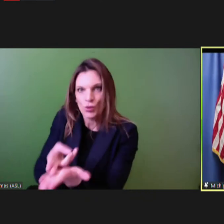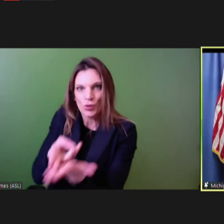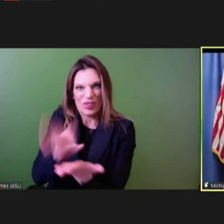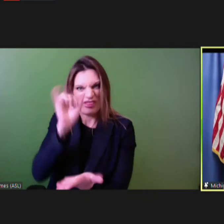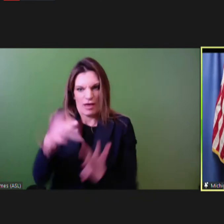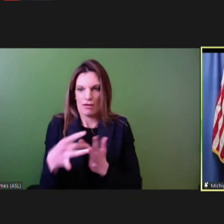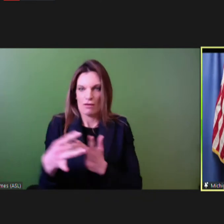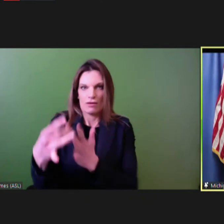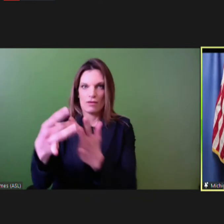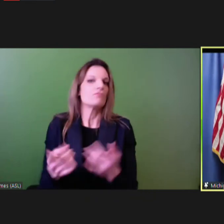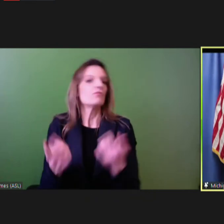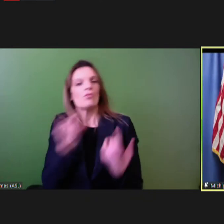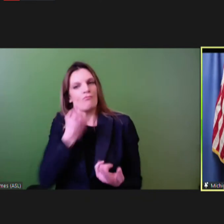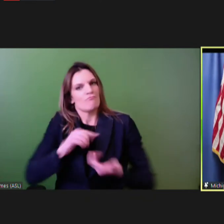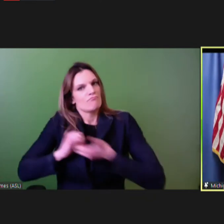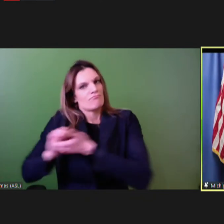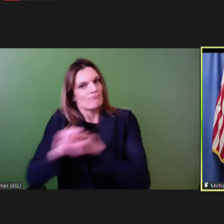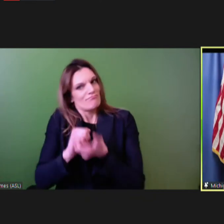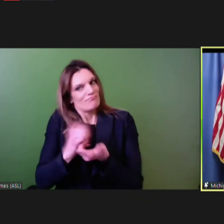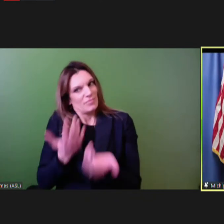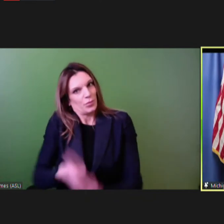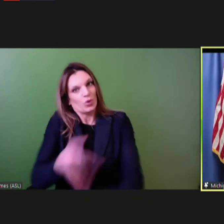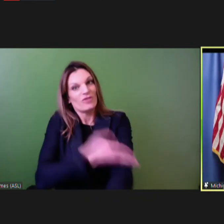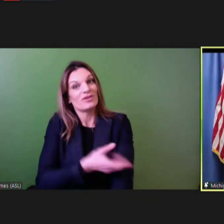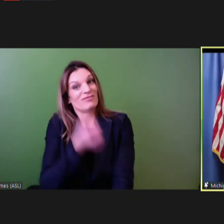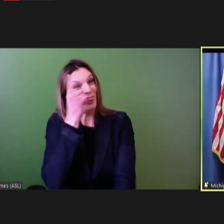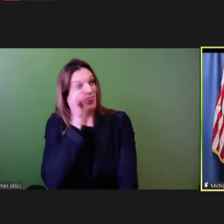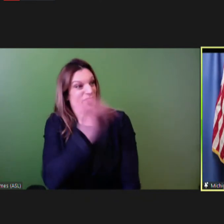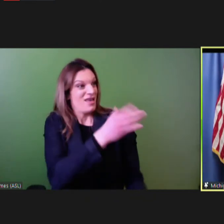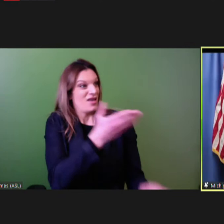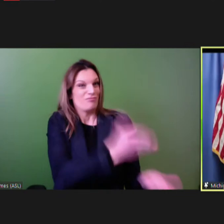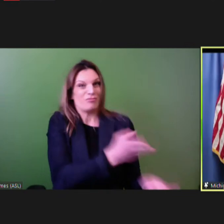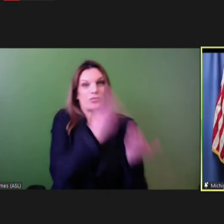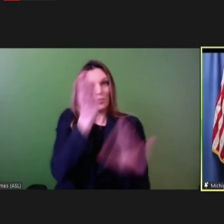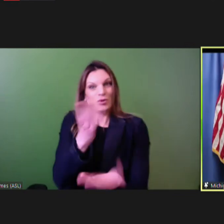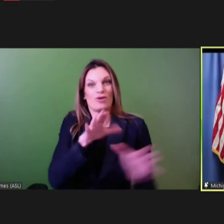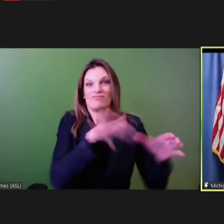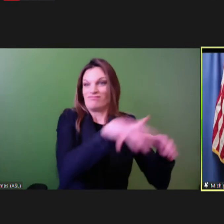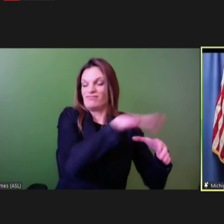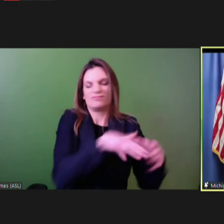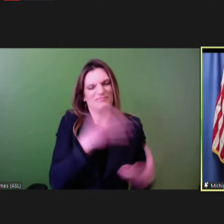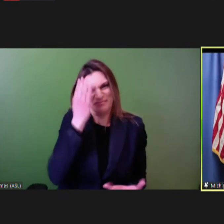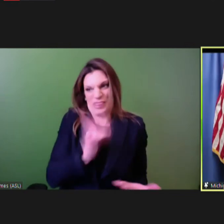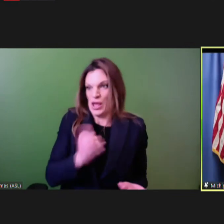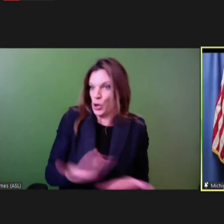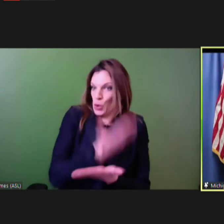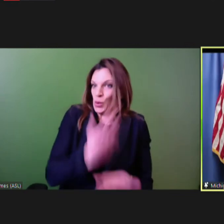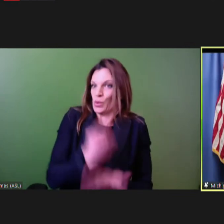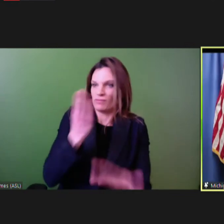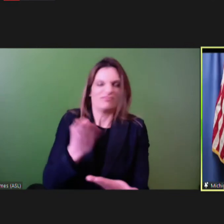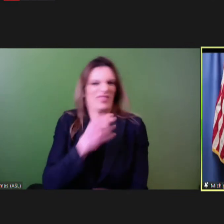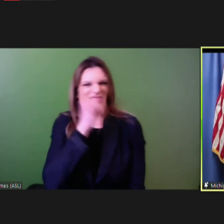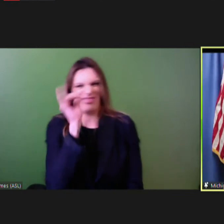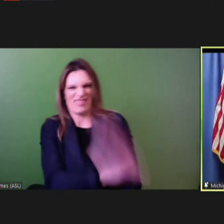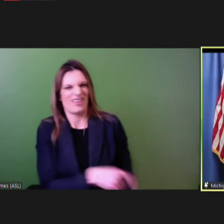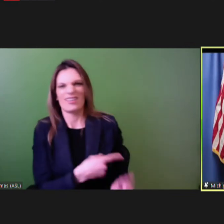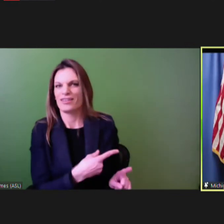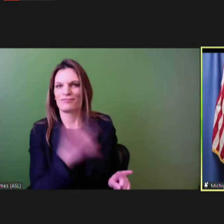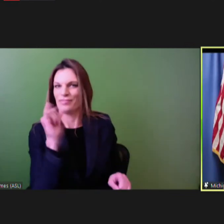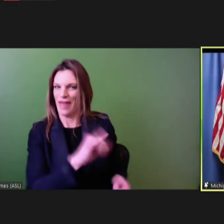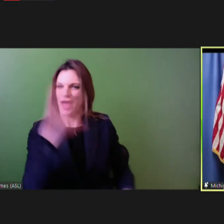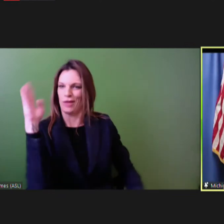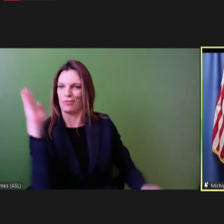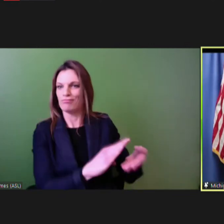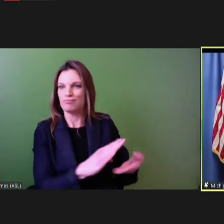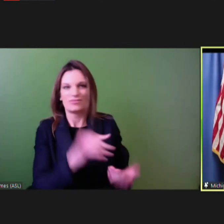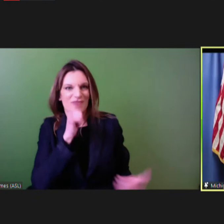to get there. But these proposals aren't that. And so I'm going to continue, as others have been, to educate others and to raise awareness about just